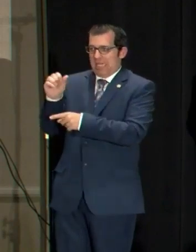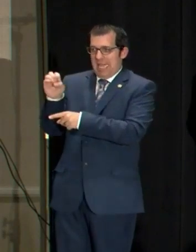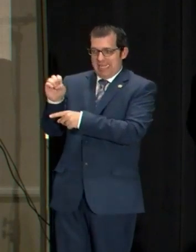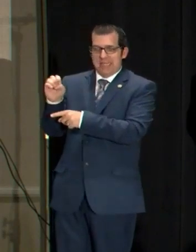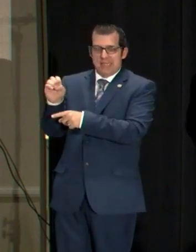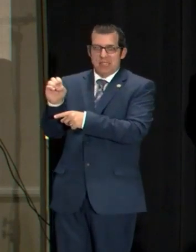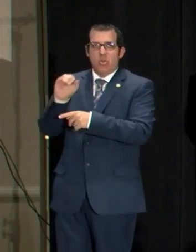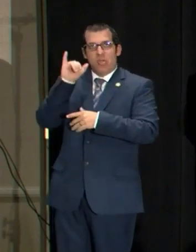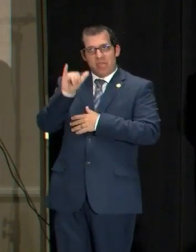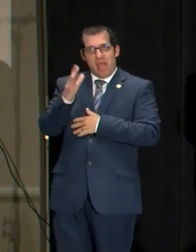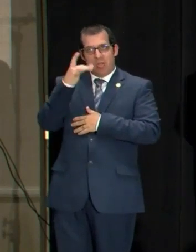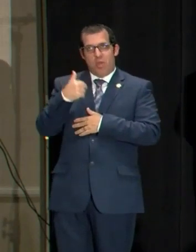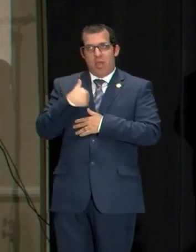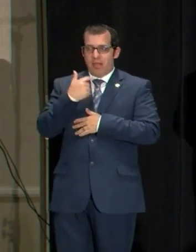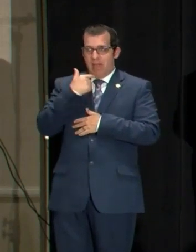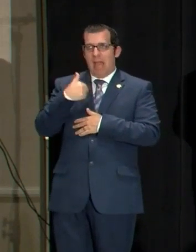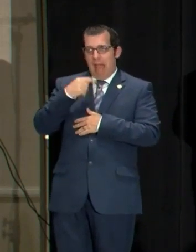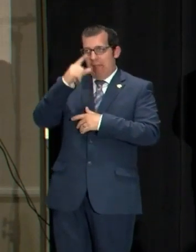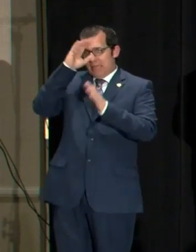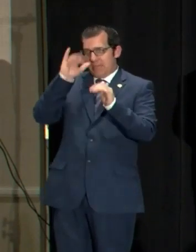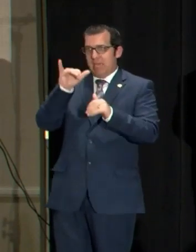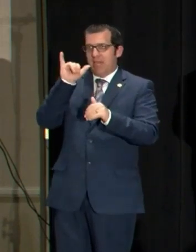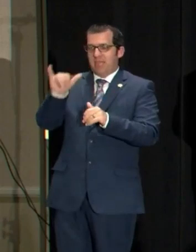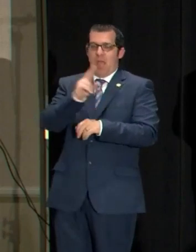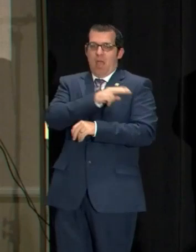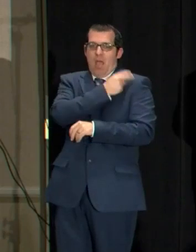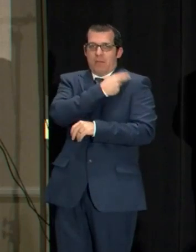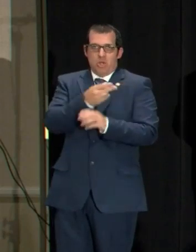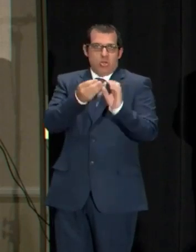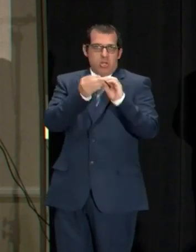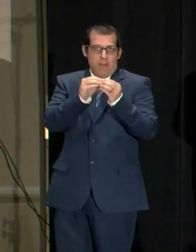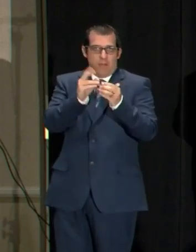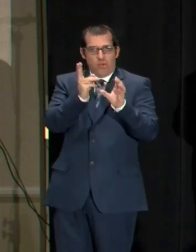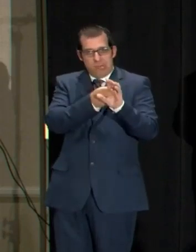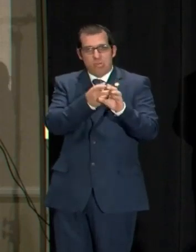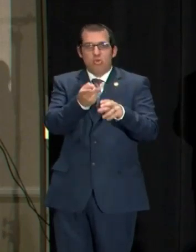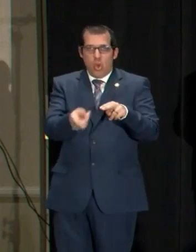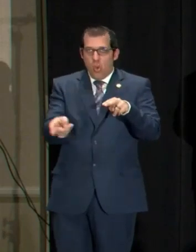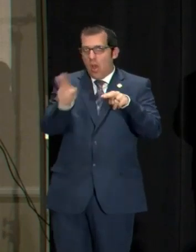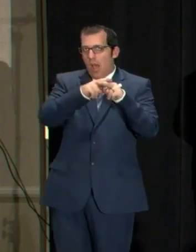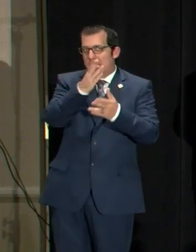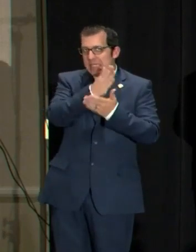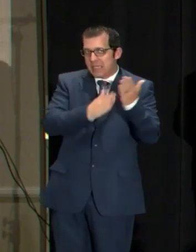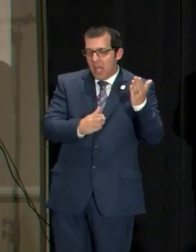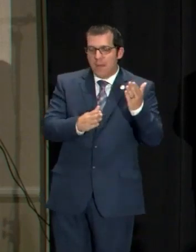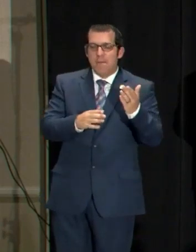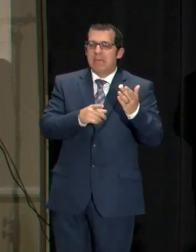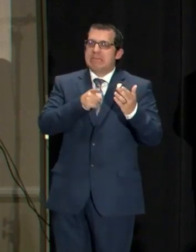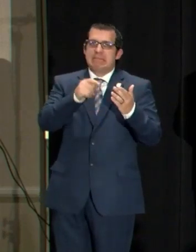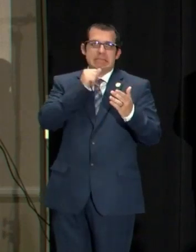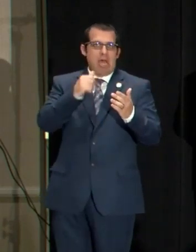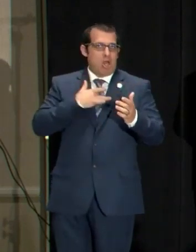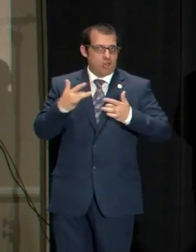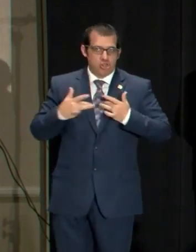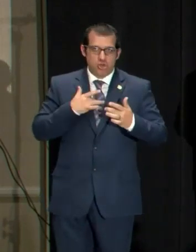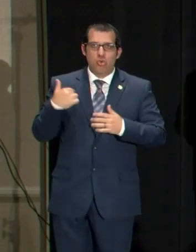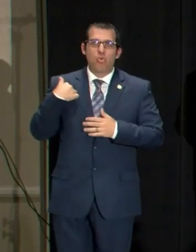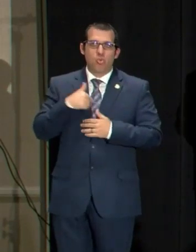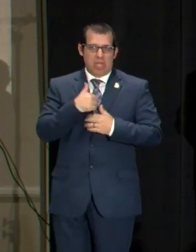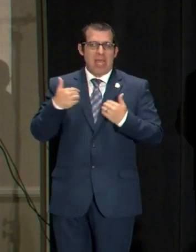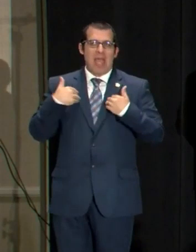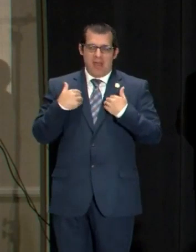so that's why I said that I would expect the hospitalizations to go up some, but it's not a concern. We have more than